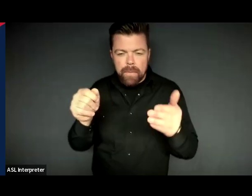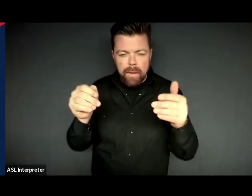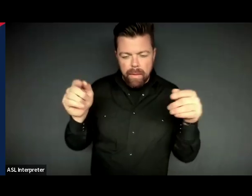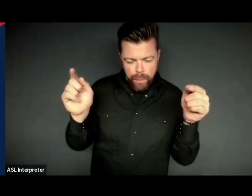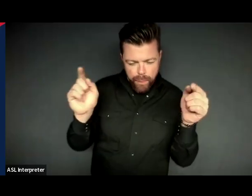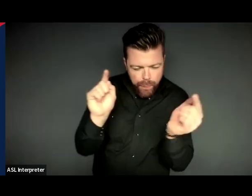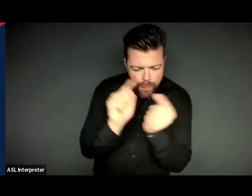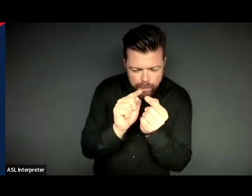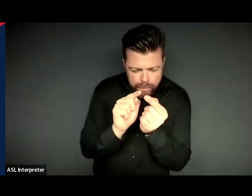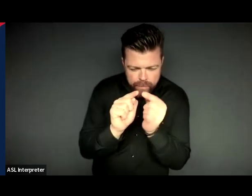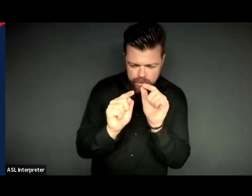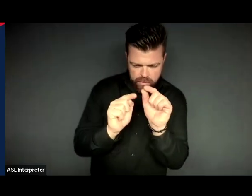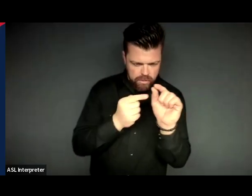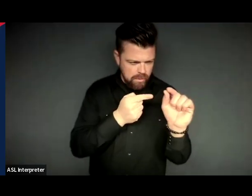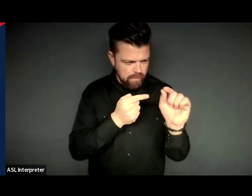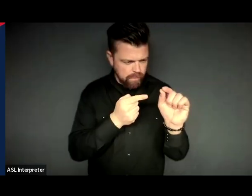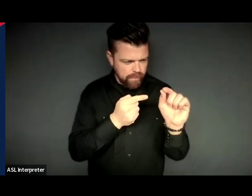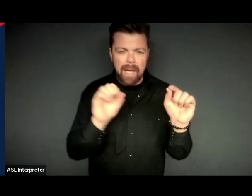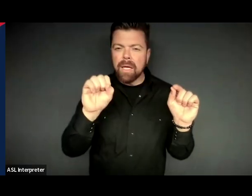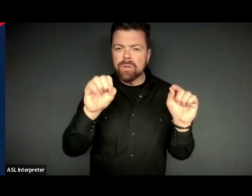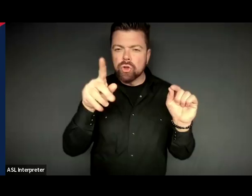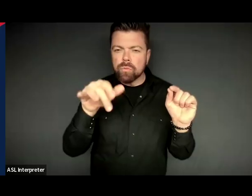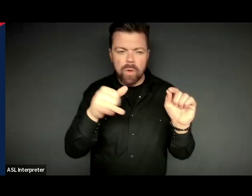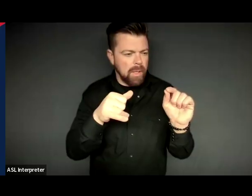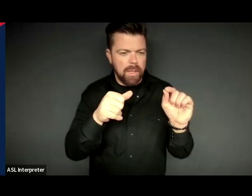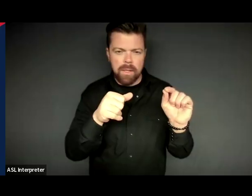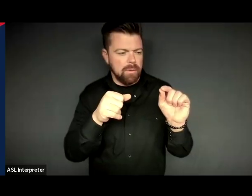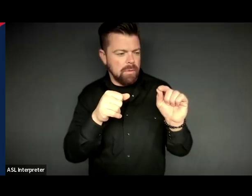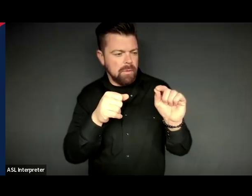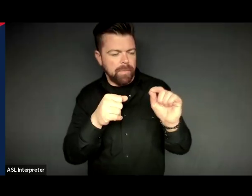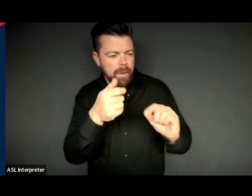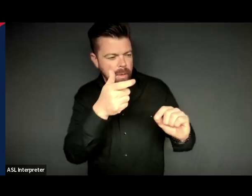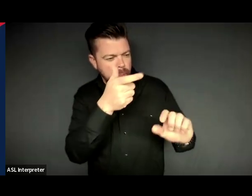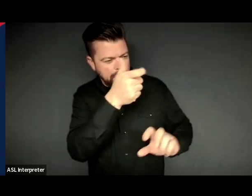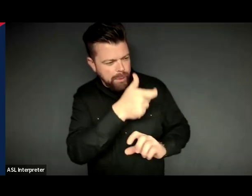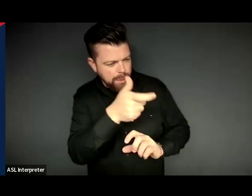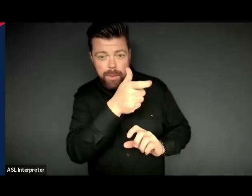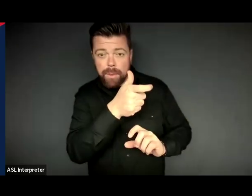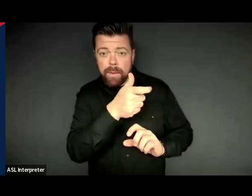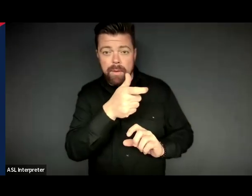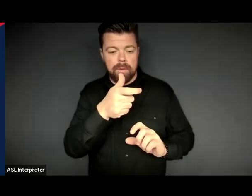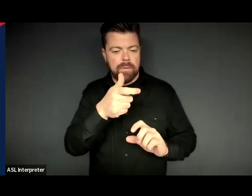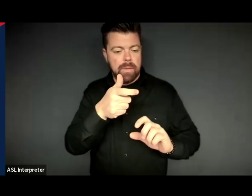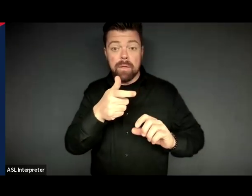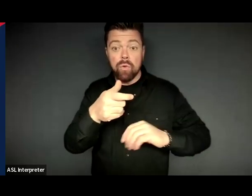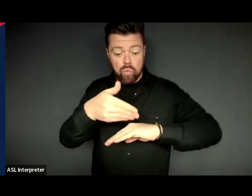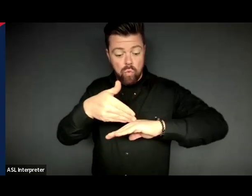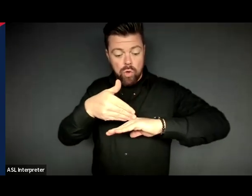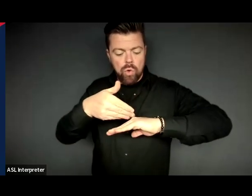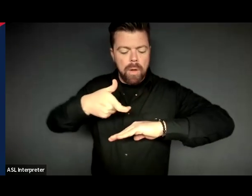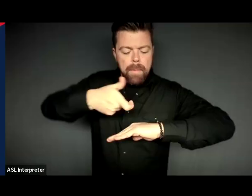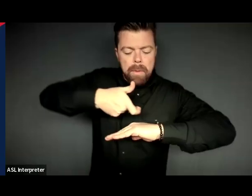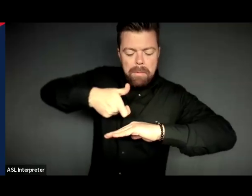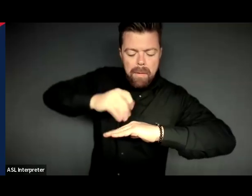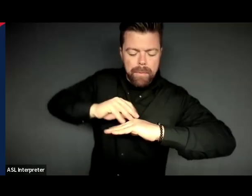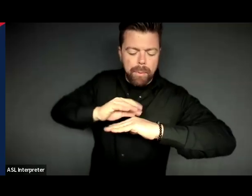um, into the proteins and antibiotics and different substances into the wound, deep into the skin